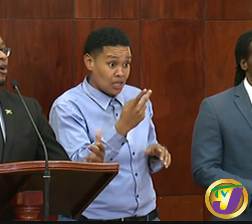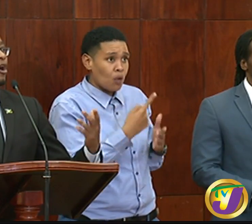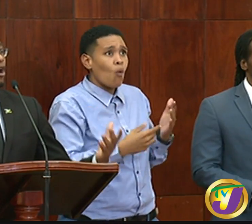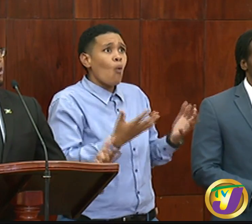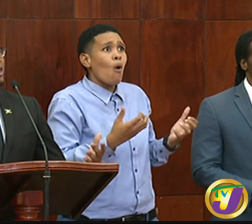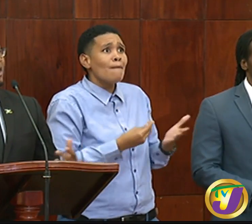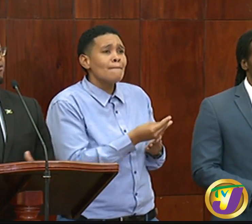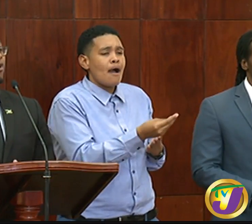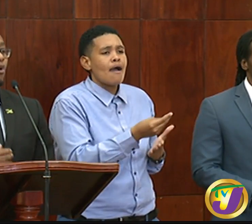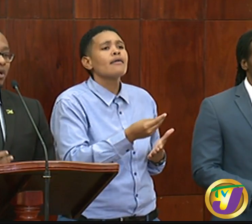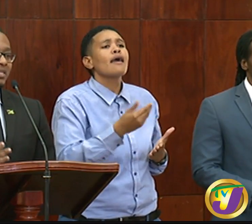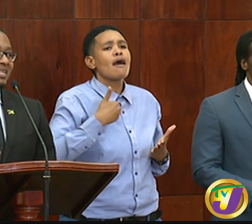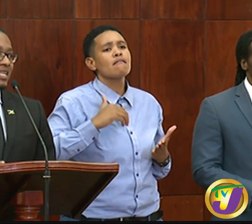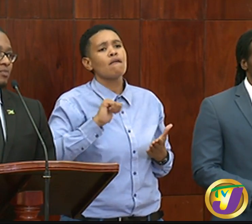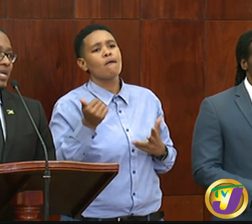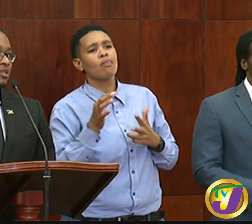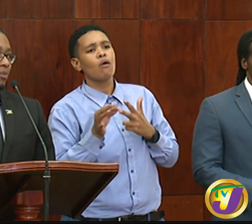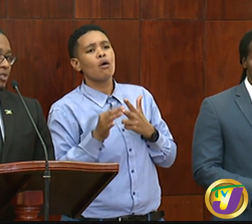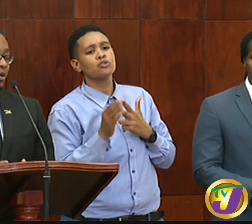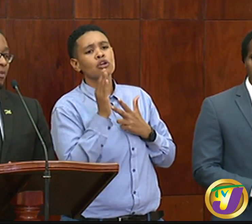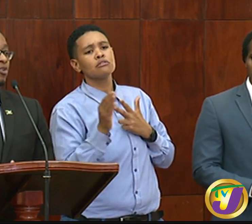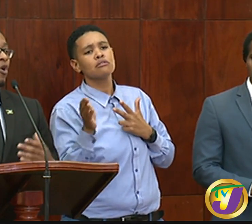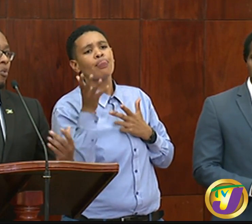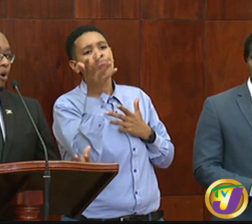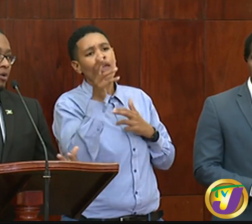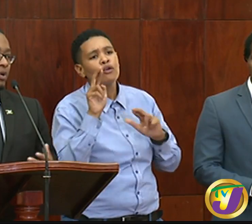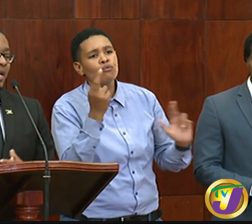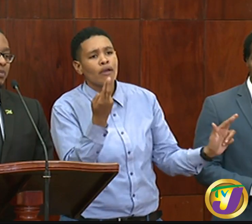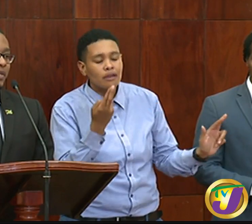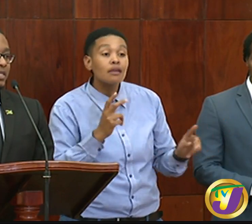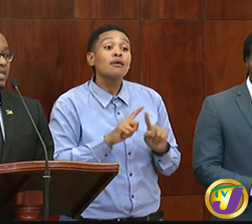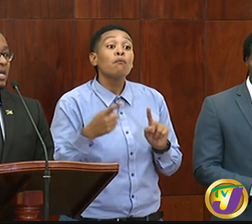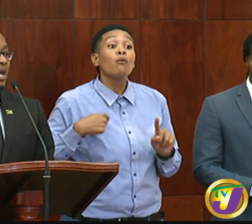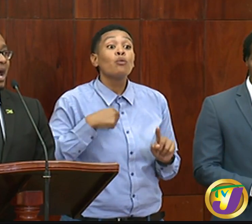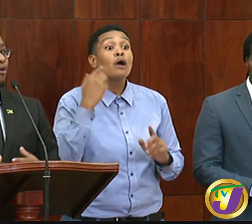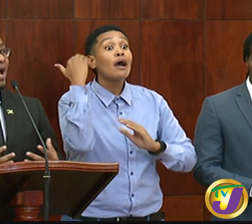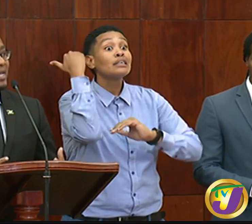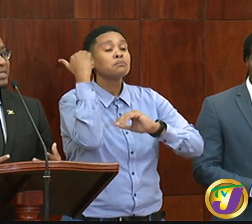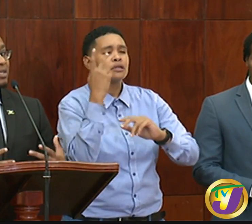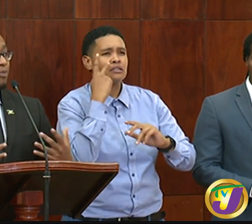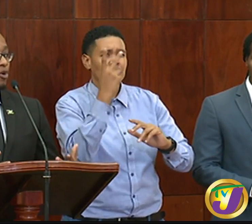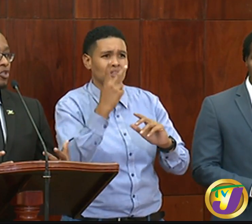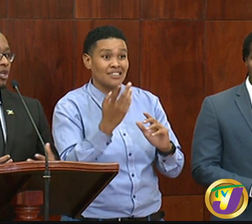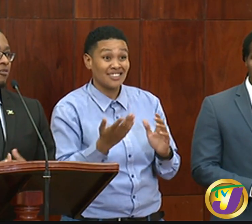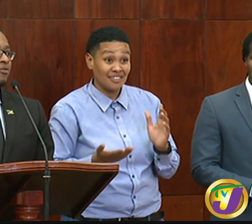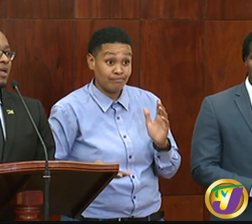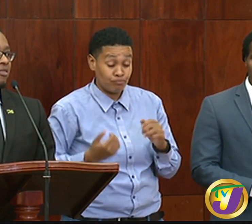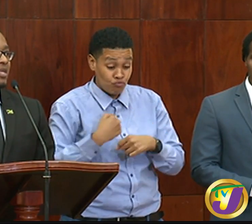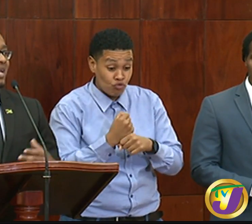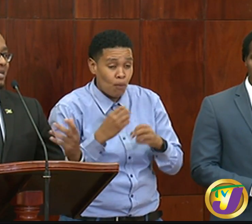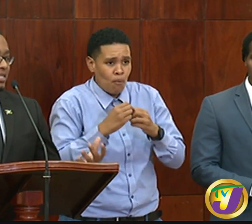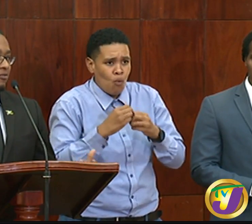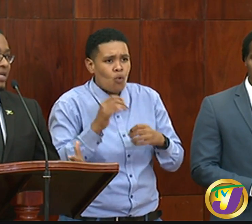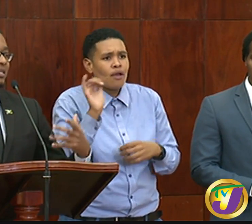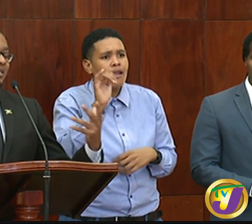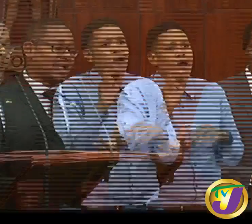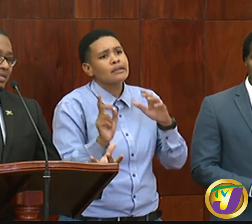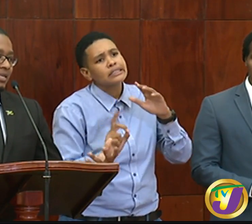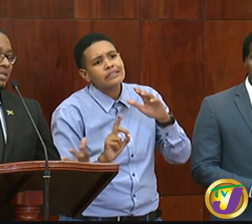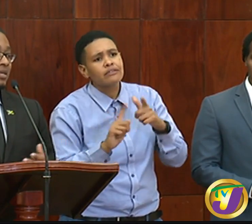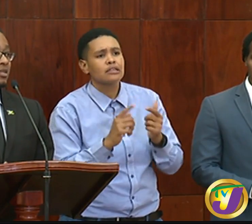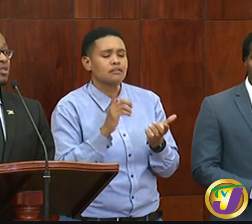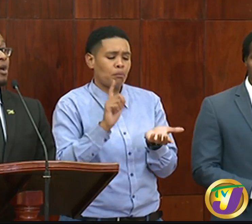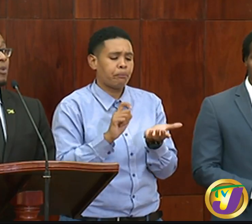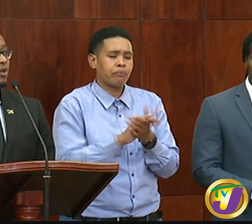looking for on the shelf, what's the next best option. But one, we expect to see a rise in the production of things like disinfectant,